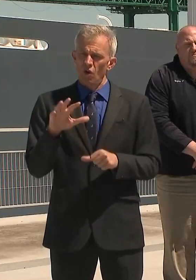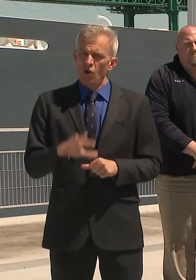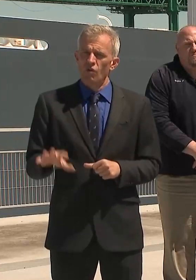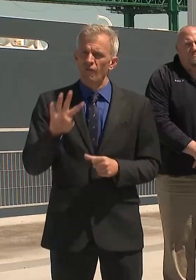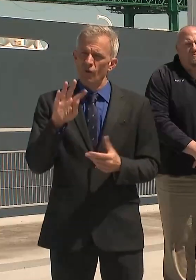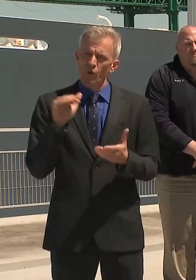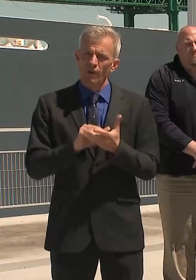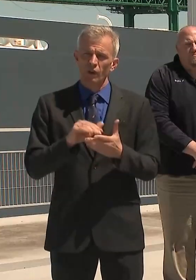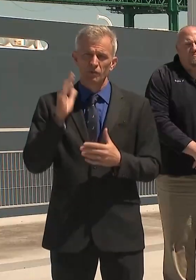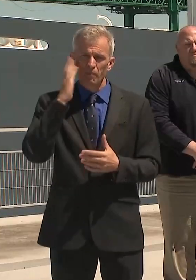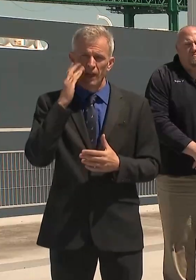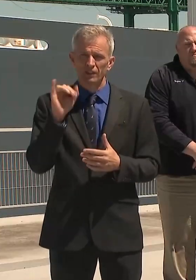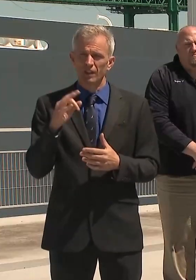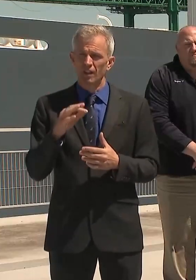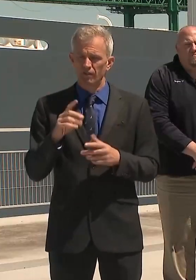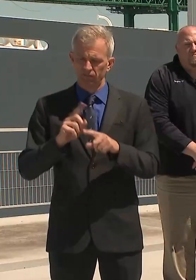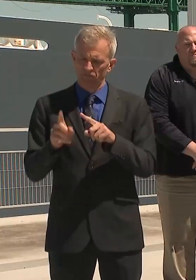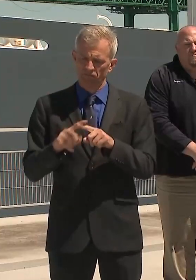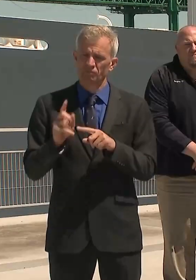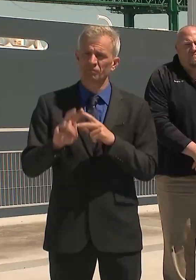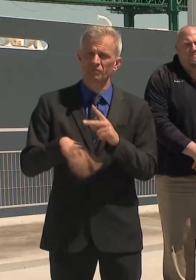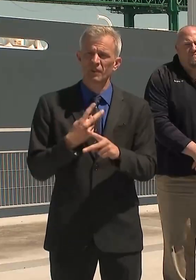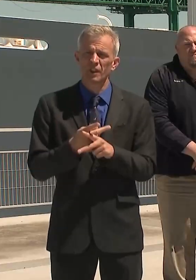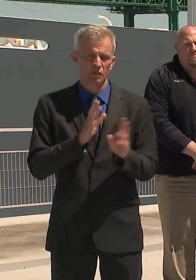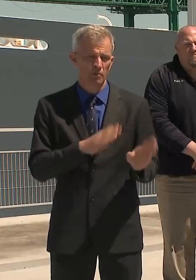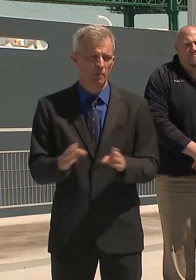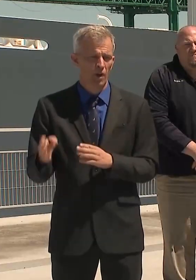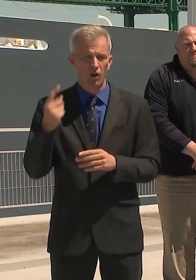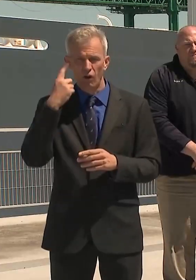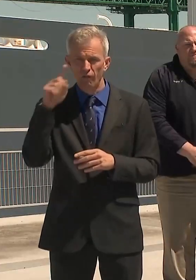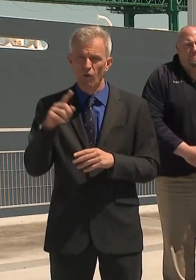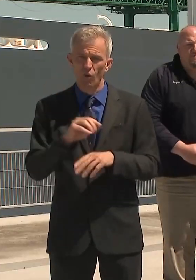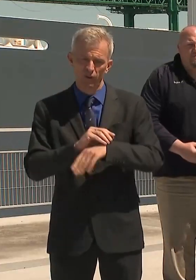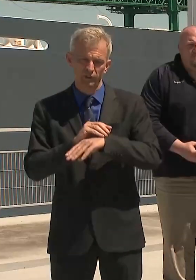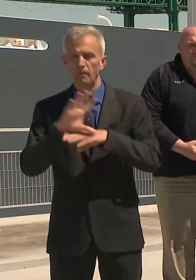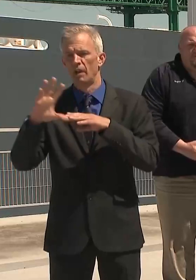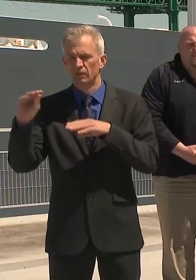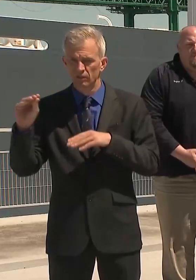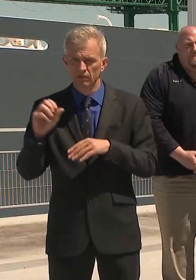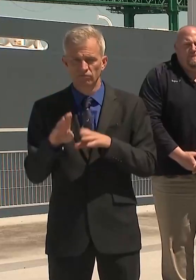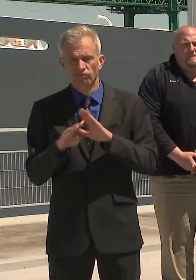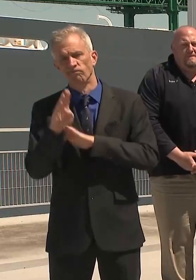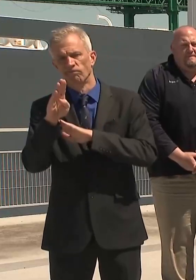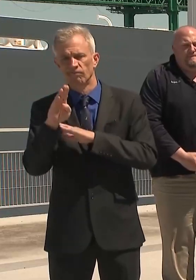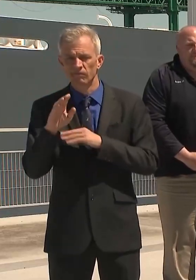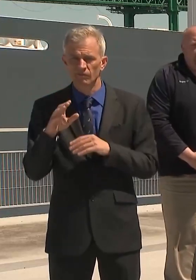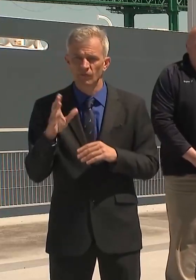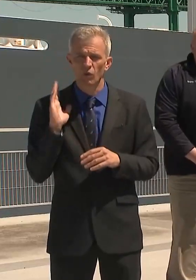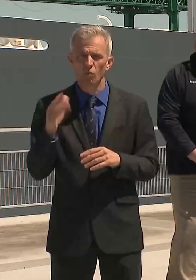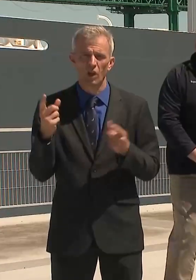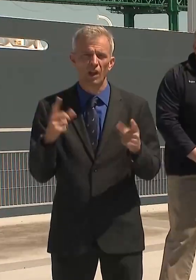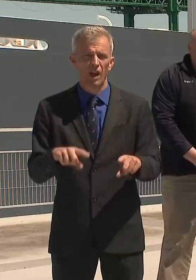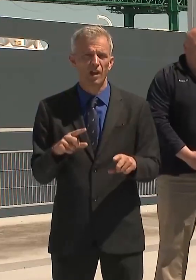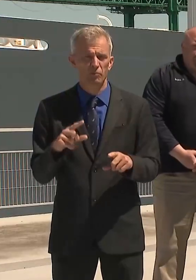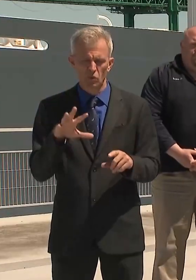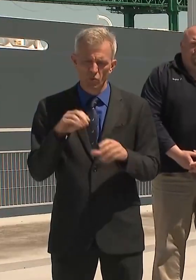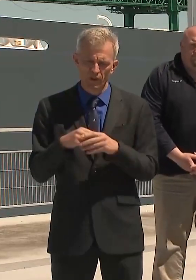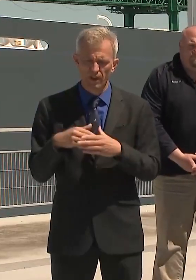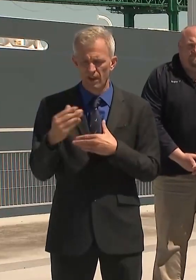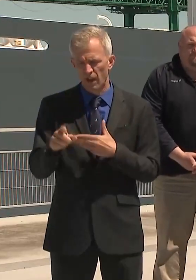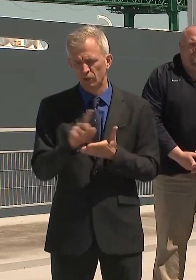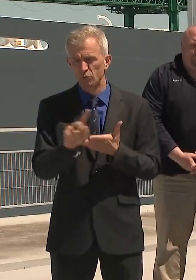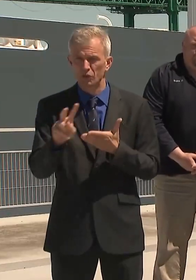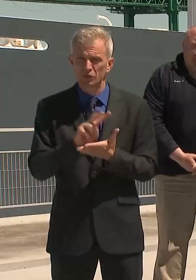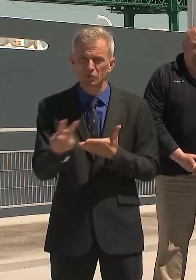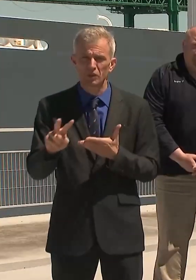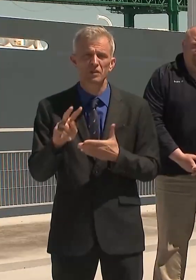some type to prepare for the surge, which we believe will start taking shape in the next week or 2